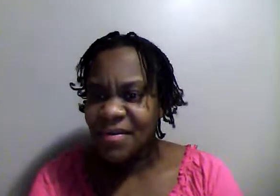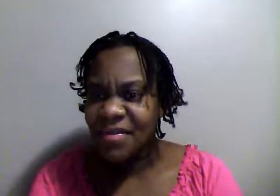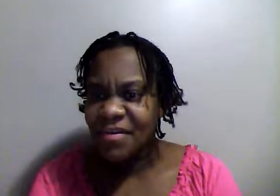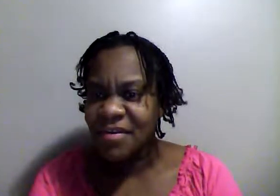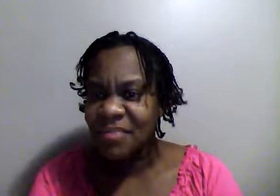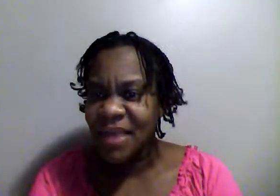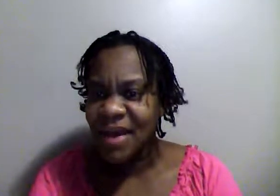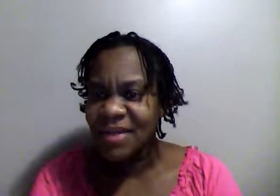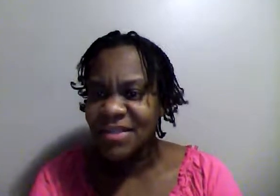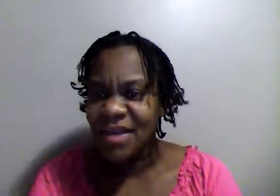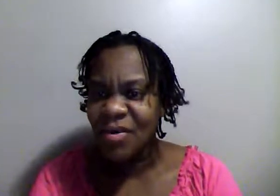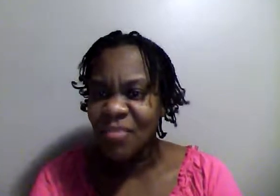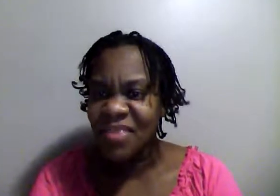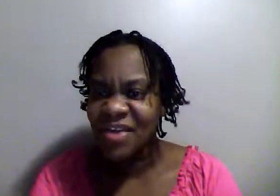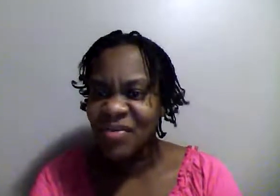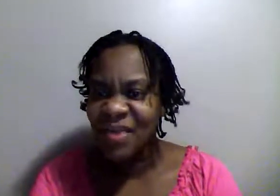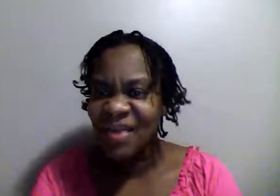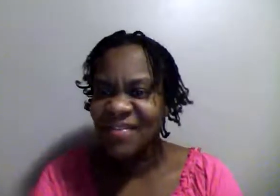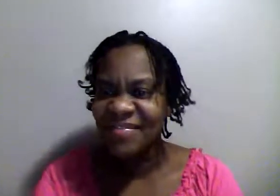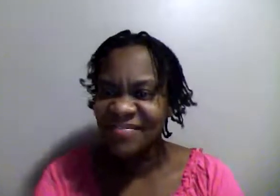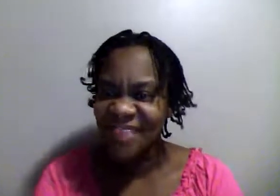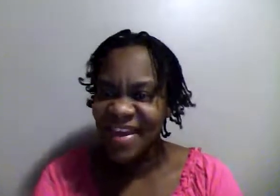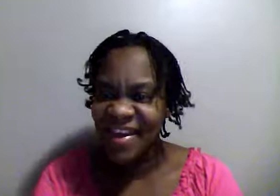30 plants. I hope they do well. Okay.